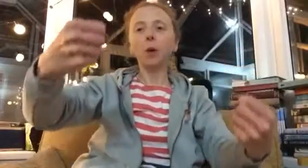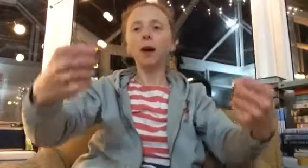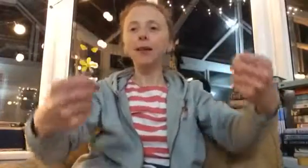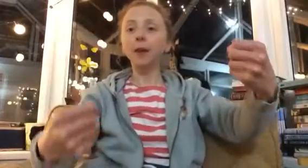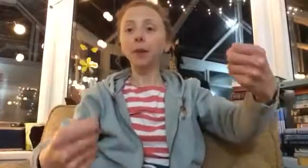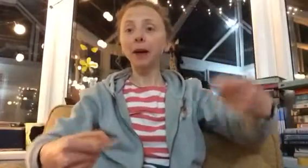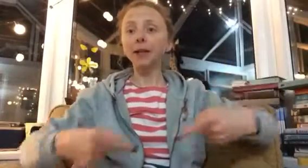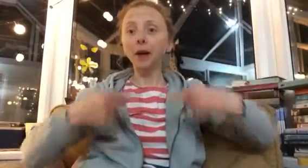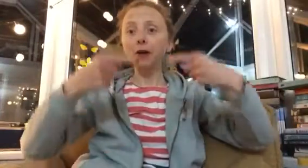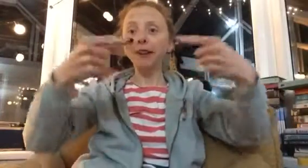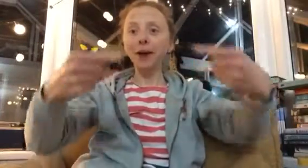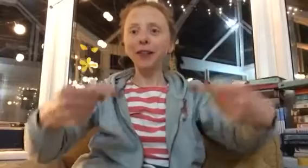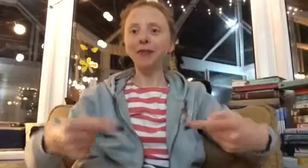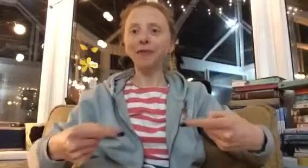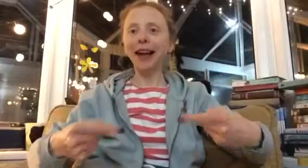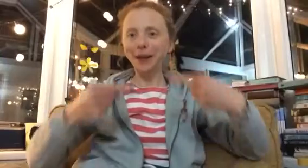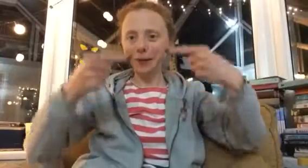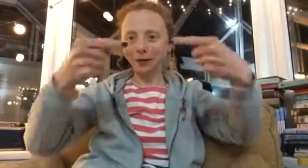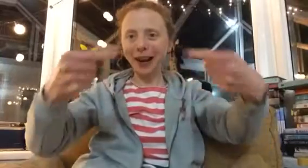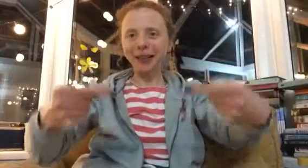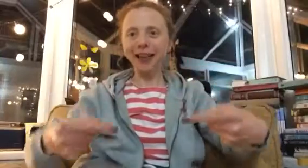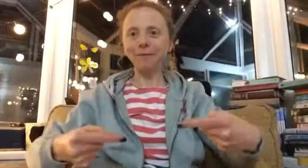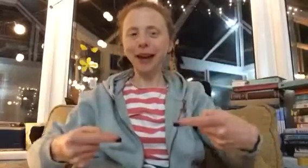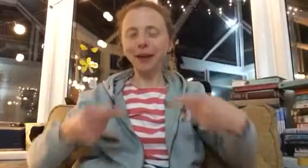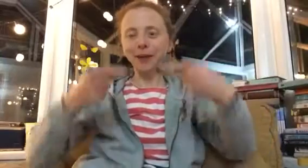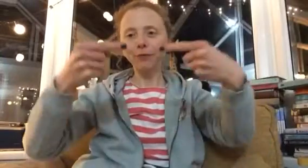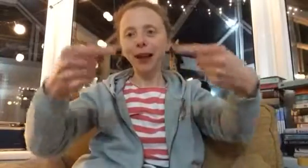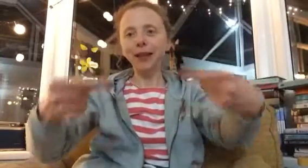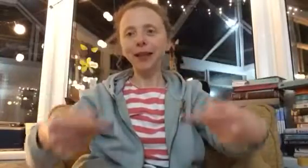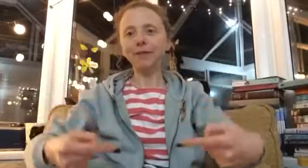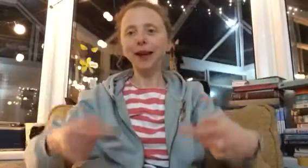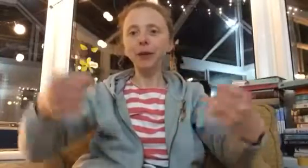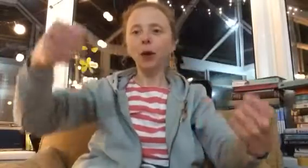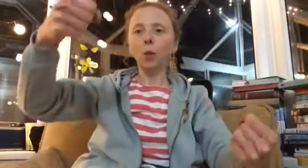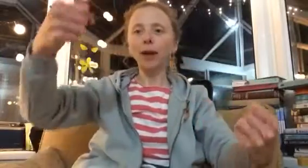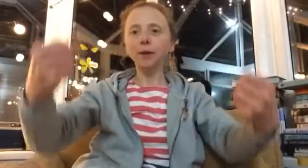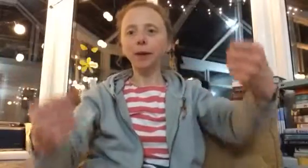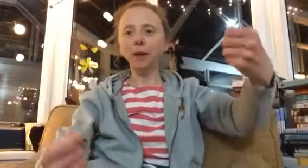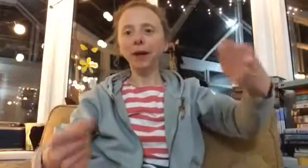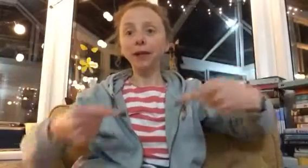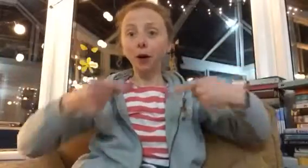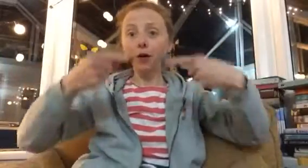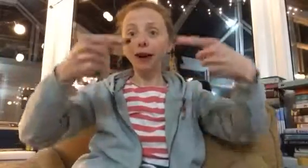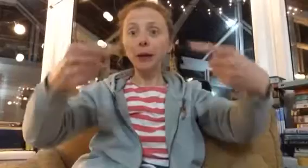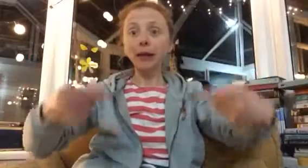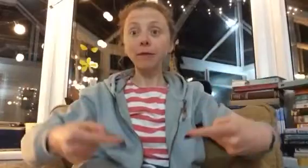The wheels on the bus go round and round, round and round, round and round. Wheels on the bus go round and